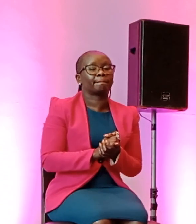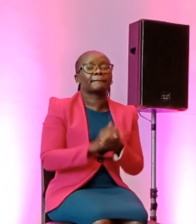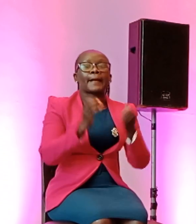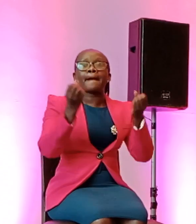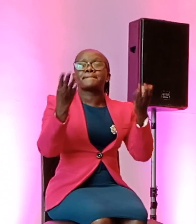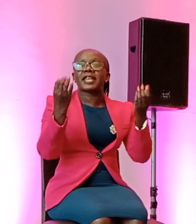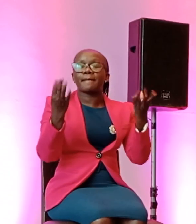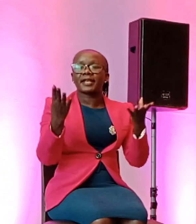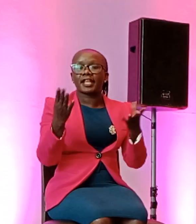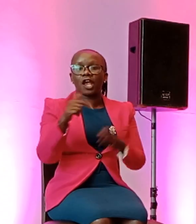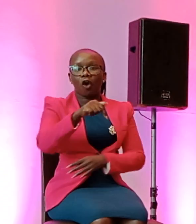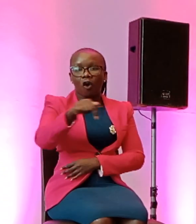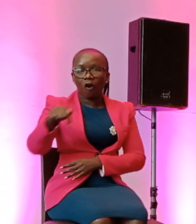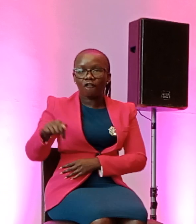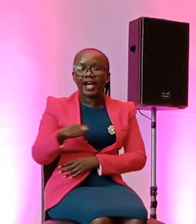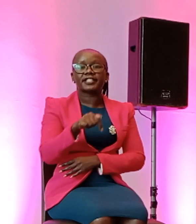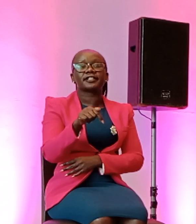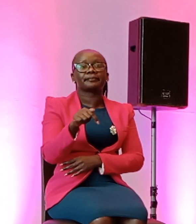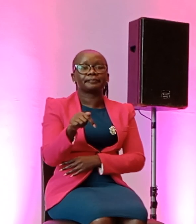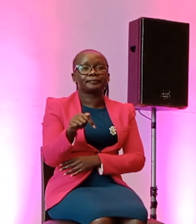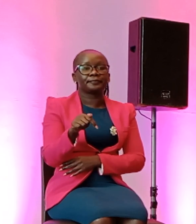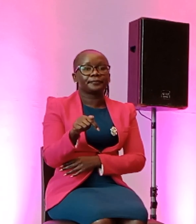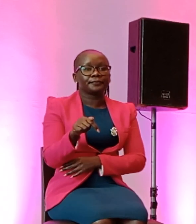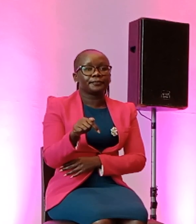Many of us look